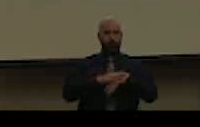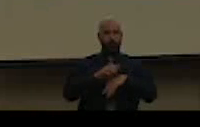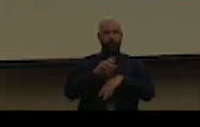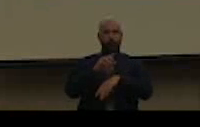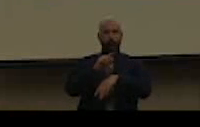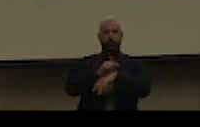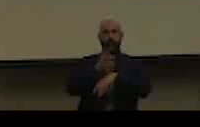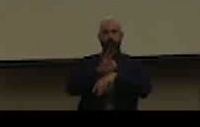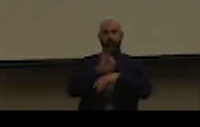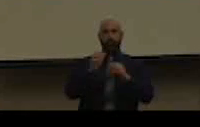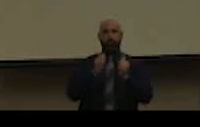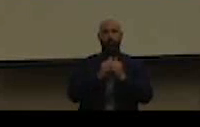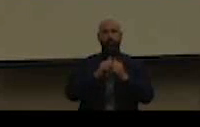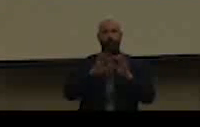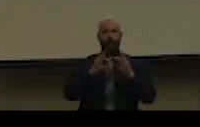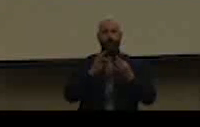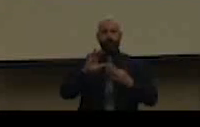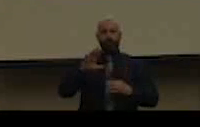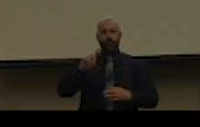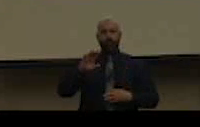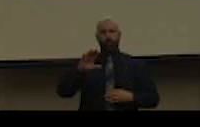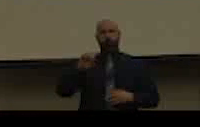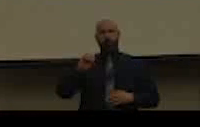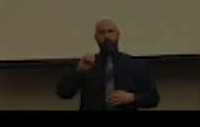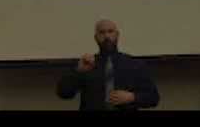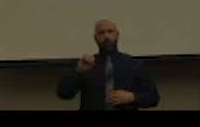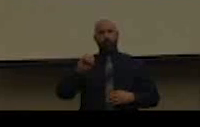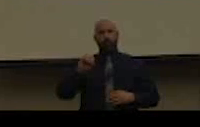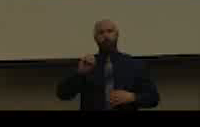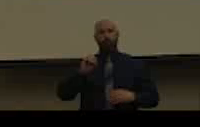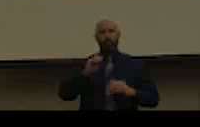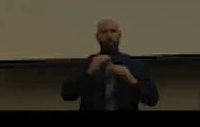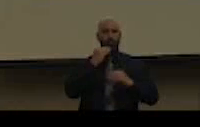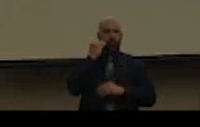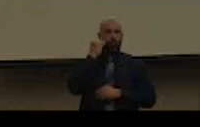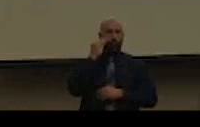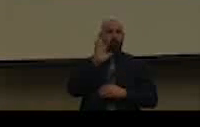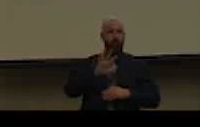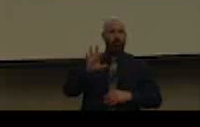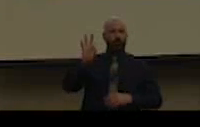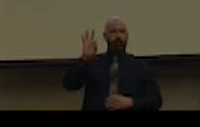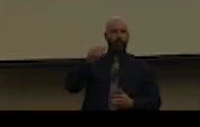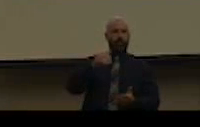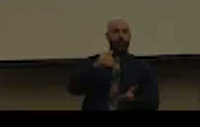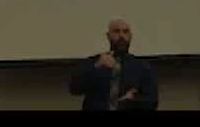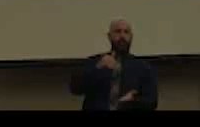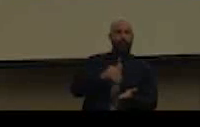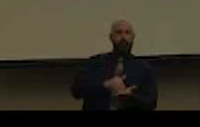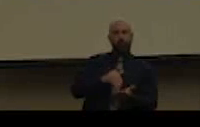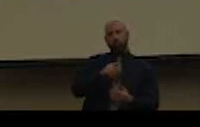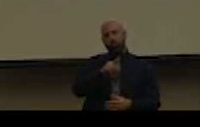now 9,000, roughly 8,500 to 9,000 food program